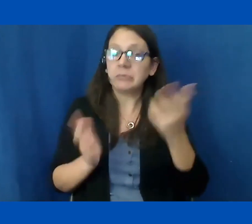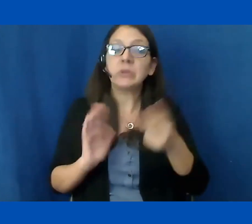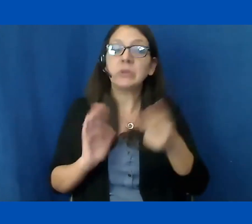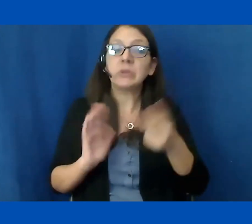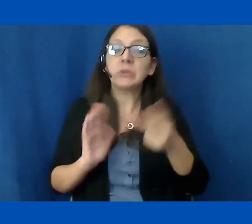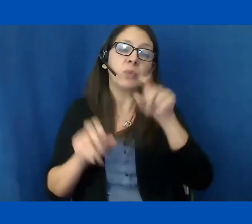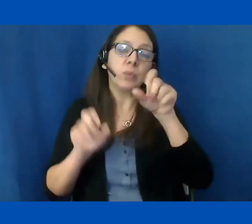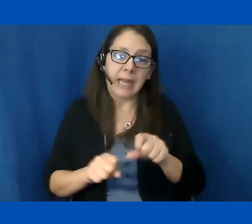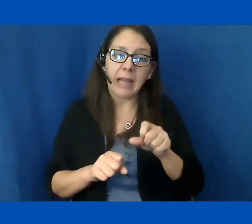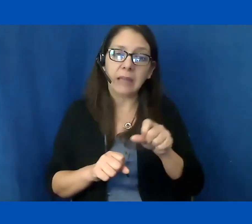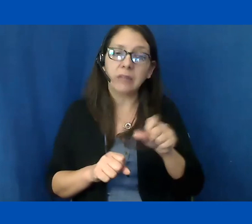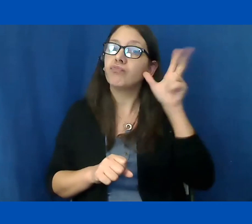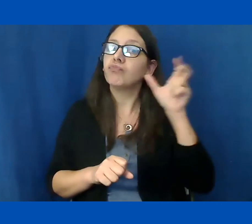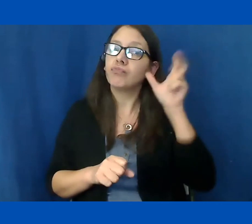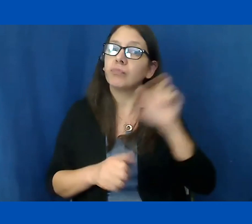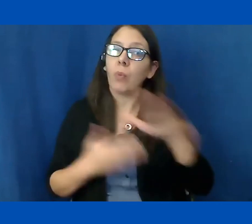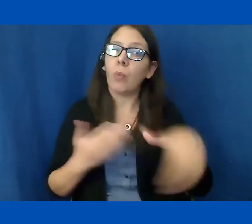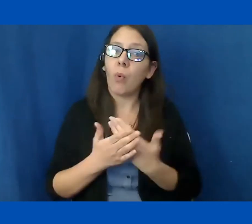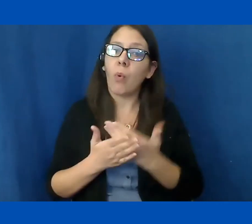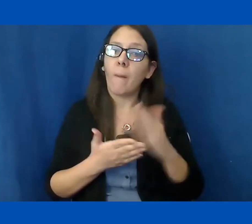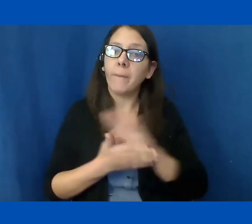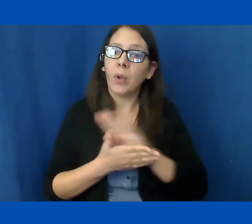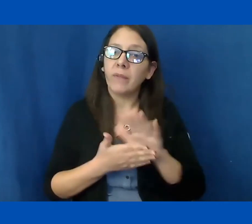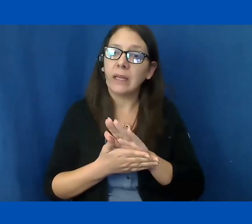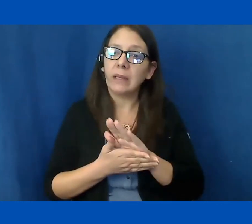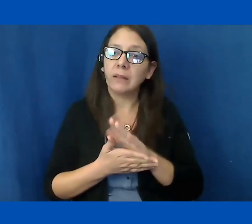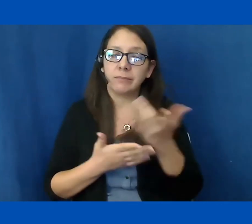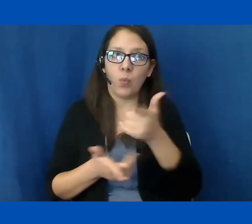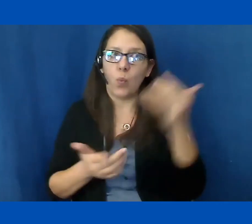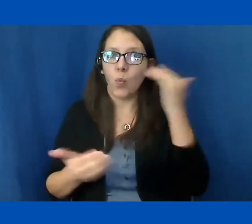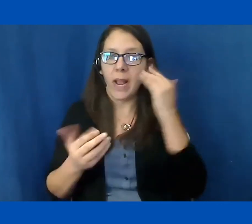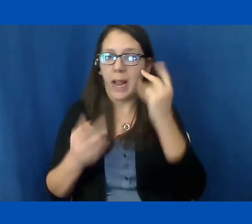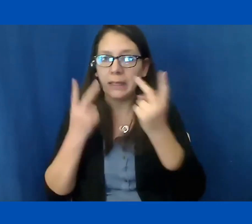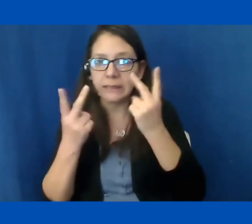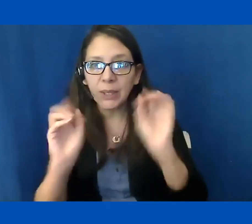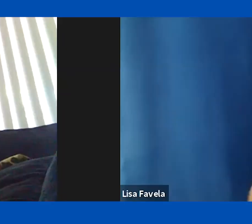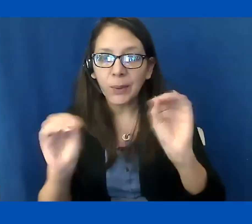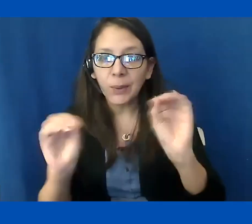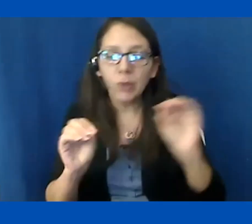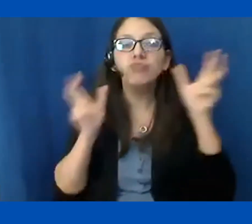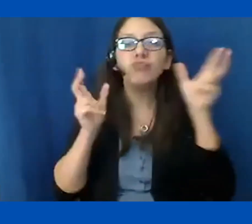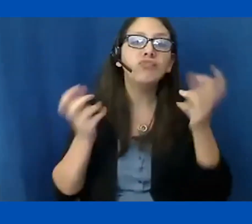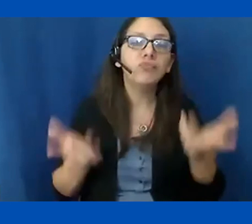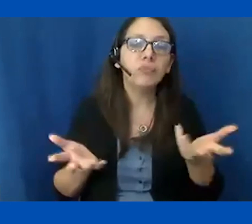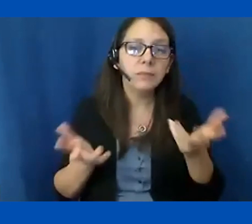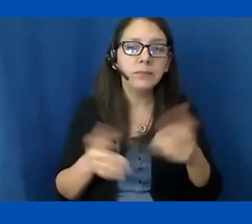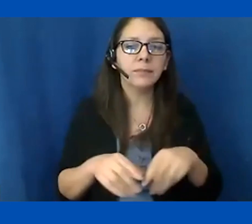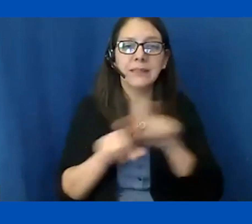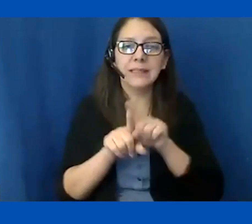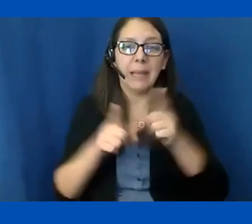it's a day of awareness, and we can still listen to the movie like everybody else in this group. And